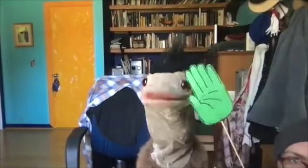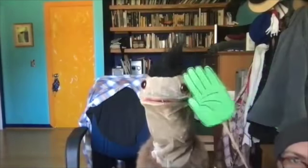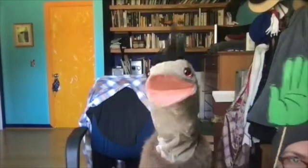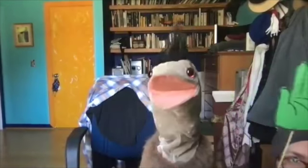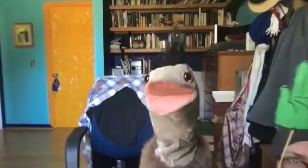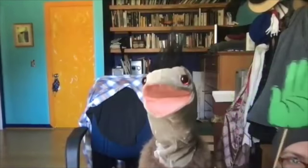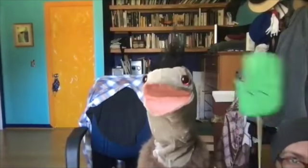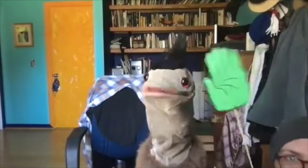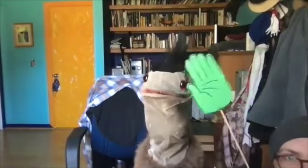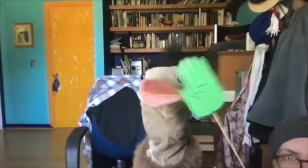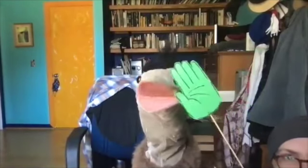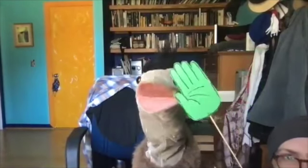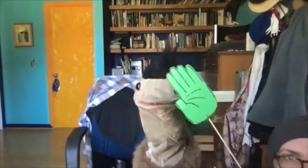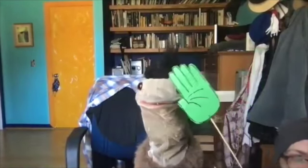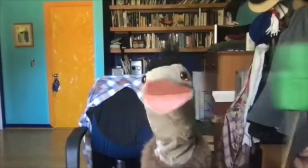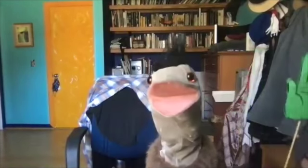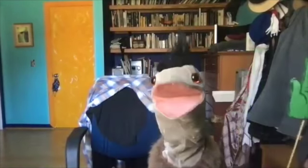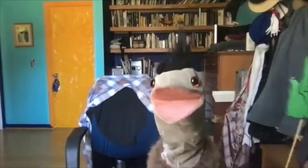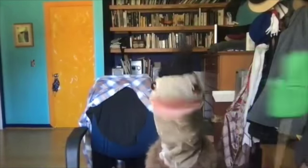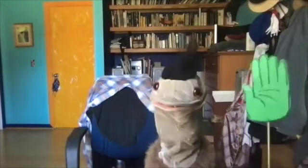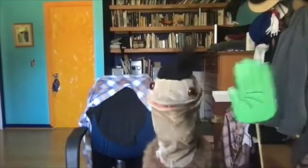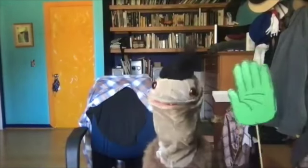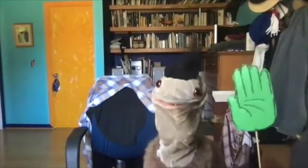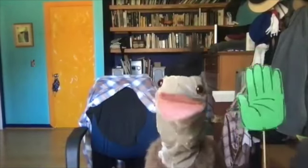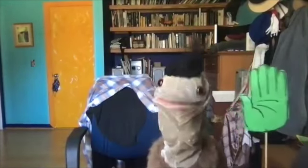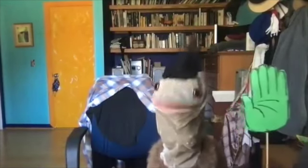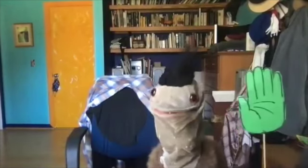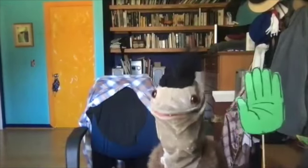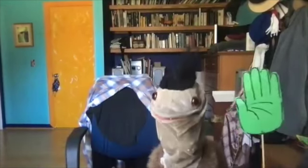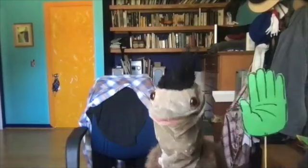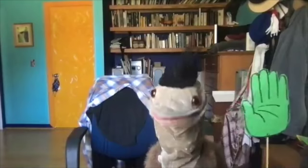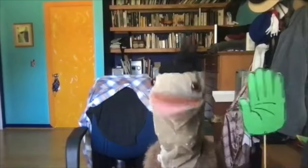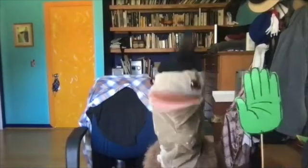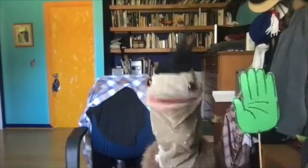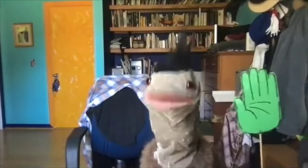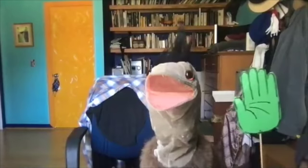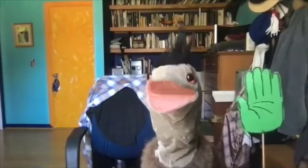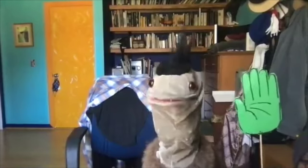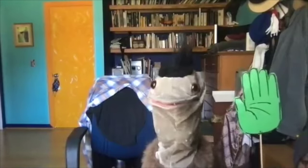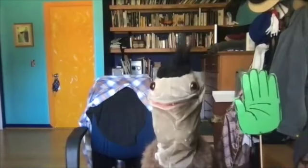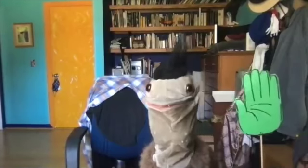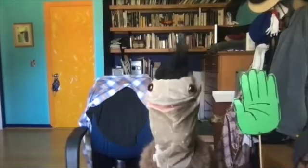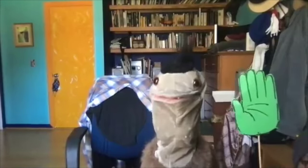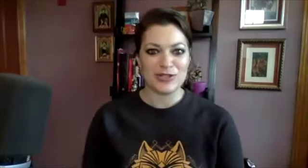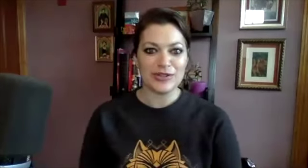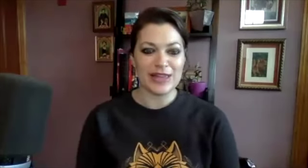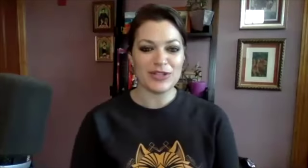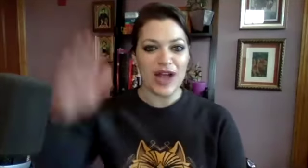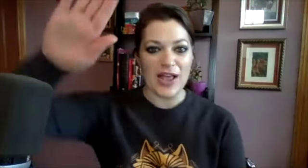Hello. Hello. Emma, yeah. Do you want to try it too? No. Absolutely. Let me try. Okay, I